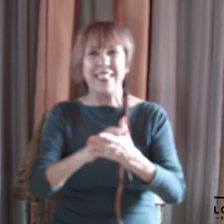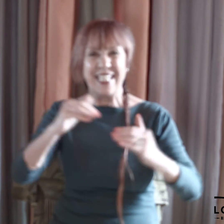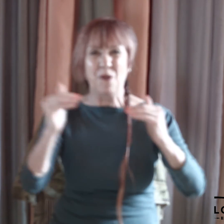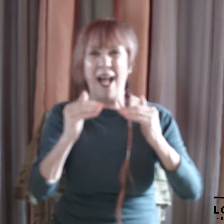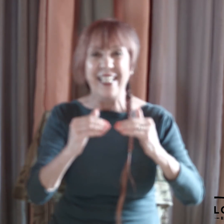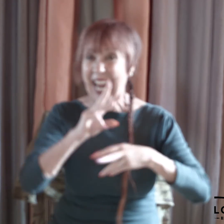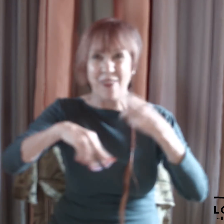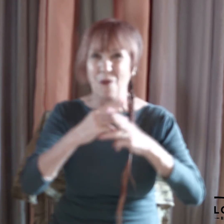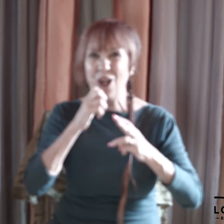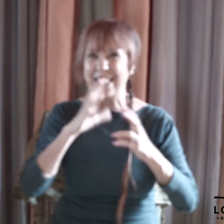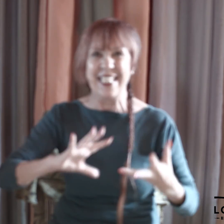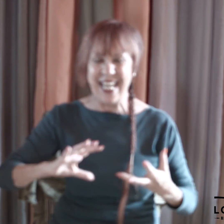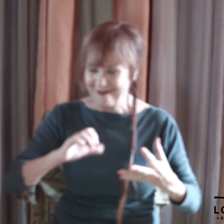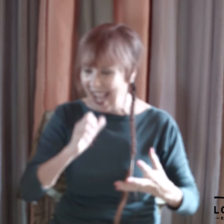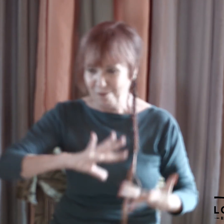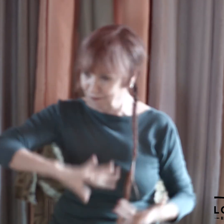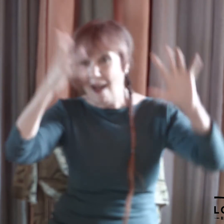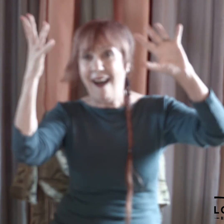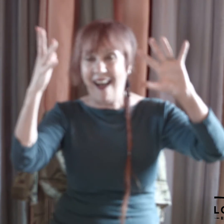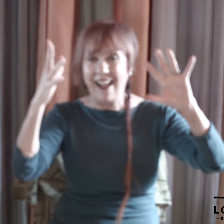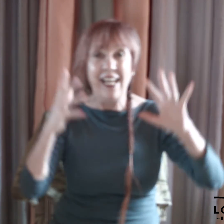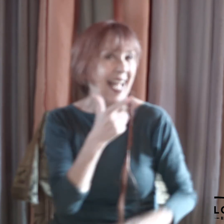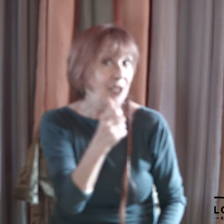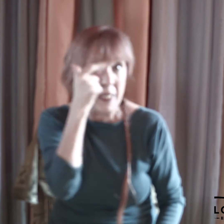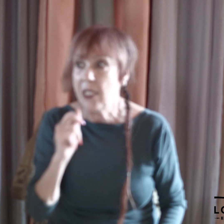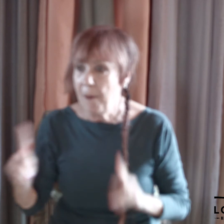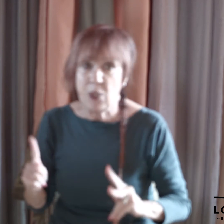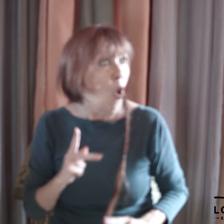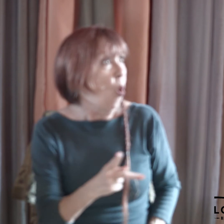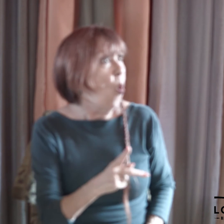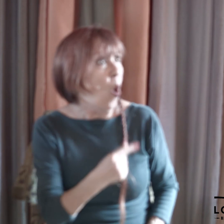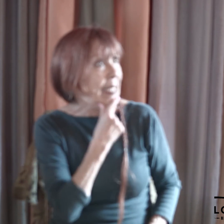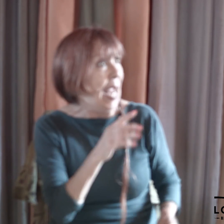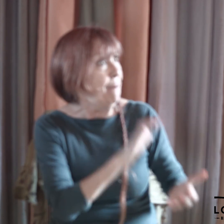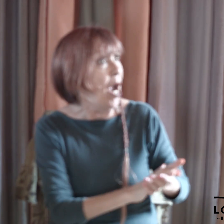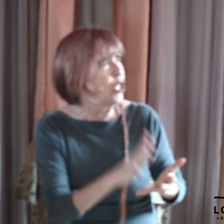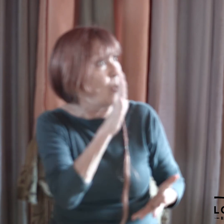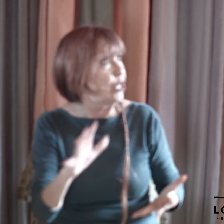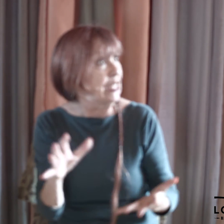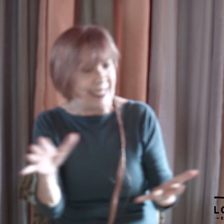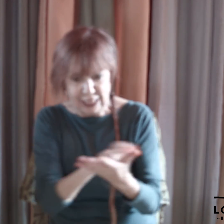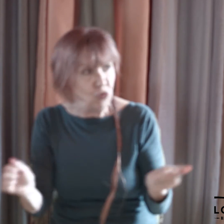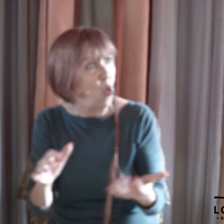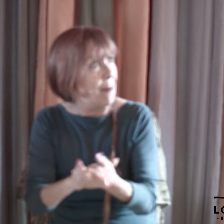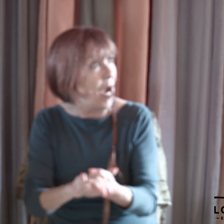apart. I mean, it's interesting to me because everyone said this will destroy marriage. And yet it has only strengthened